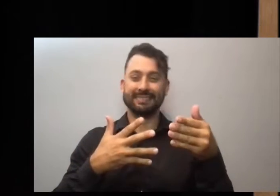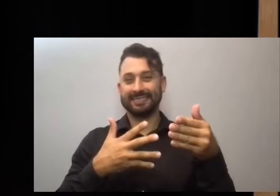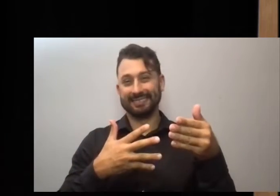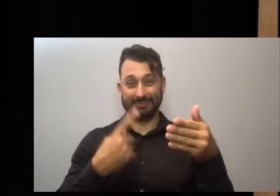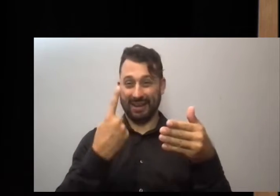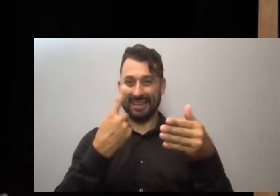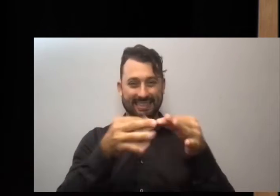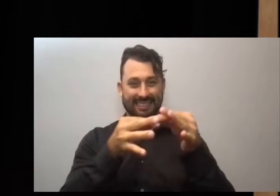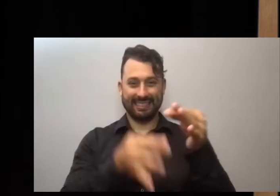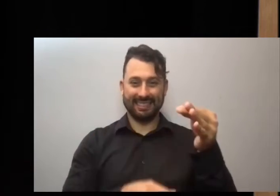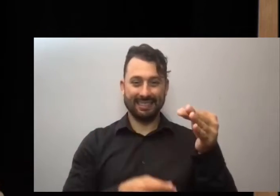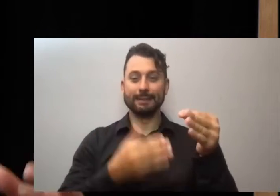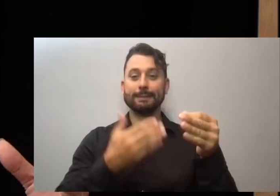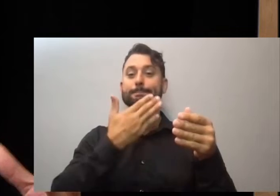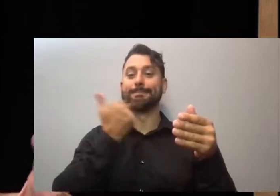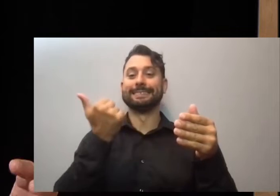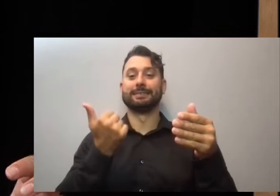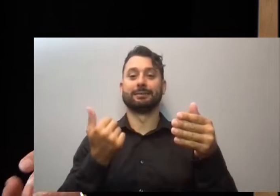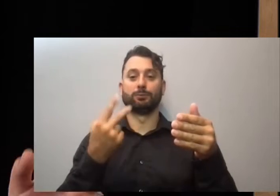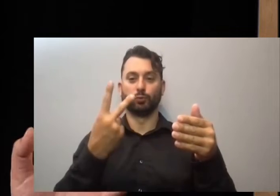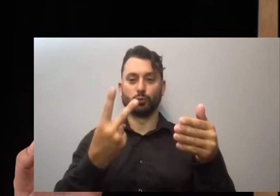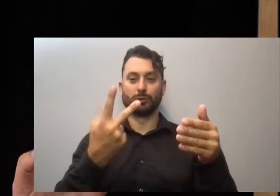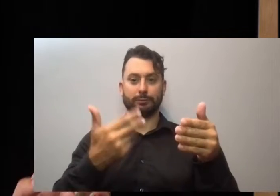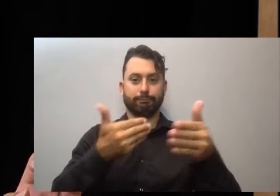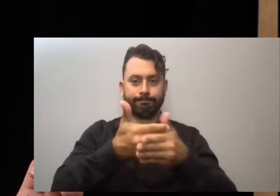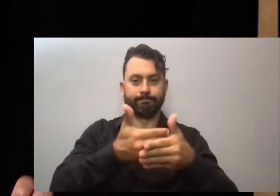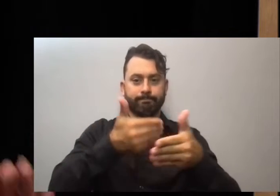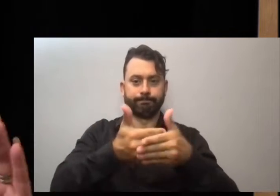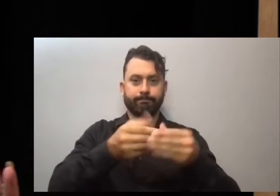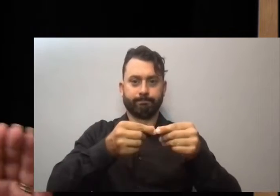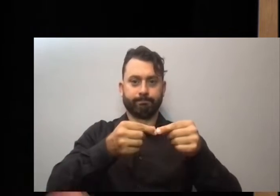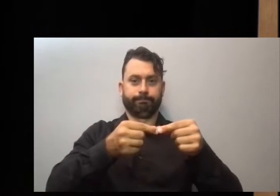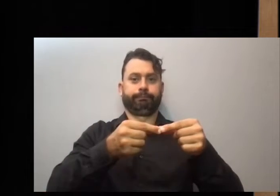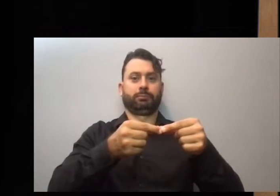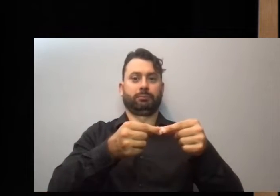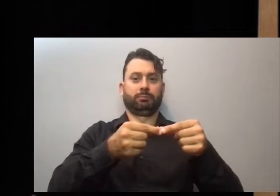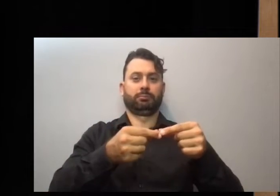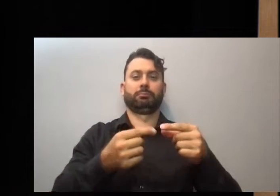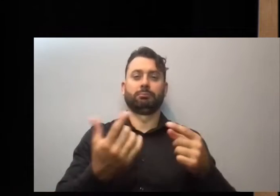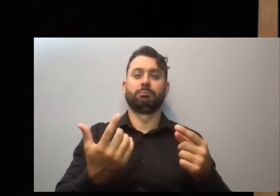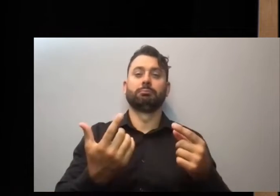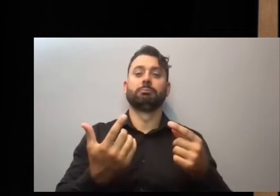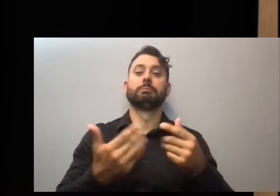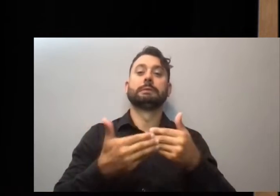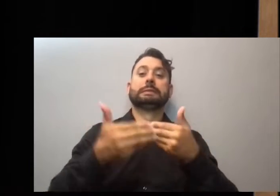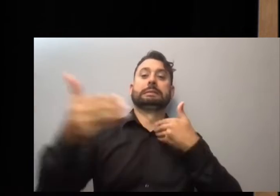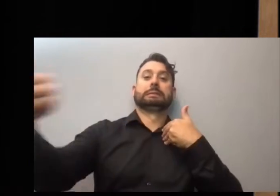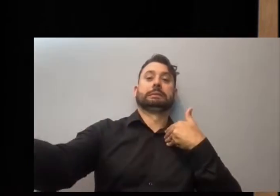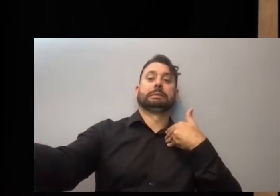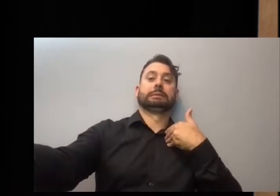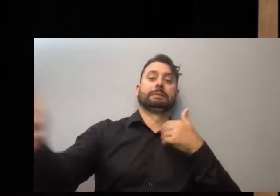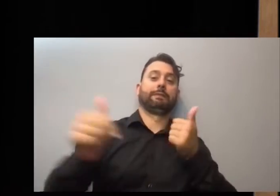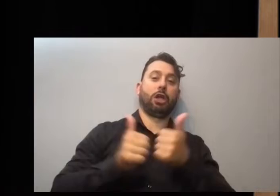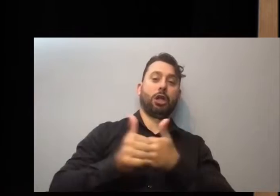get through. But those are probably what I would call the lowest quality, but they absolutely do help and do work. Then kind of